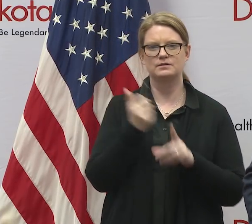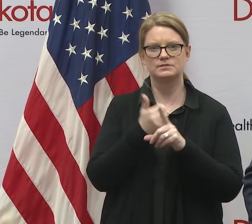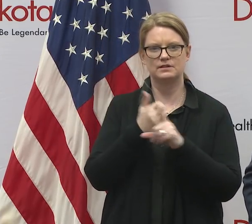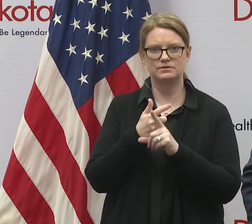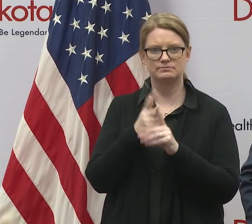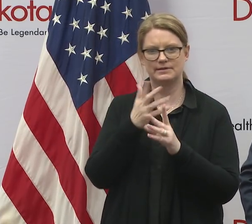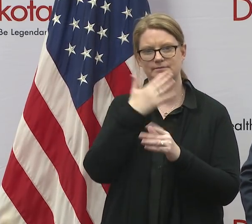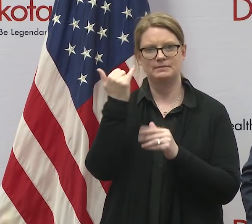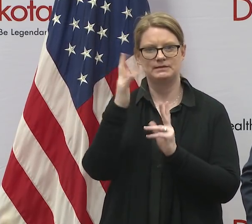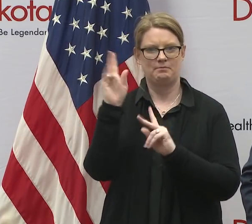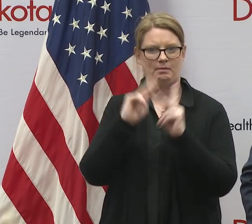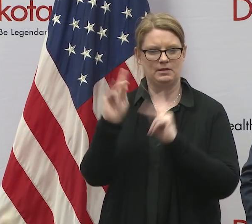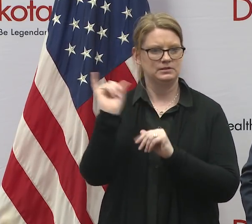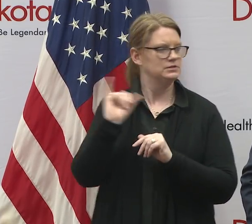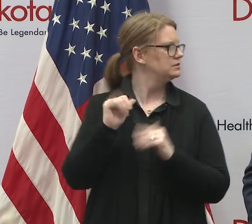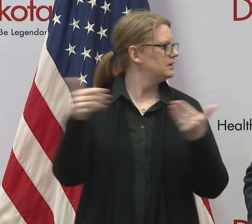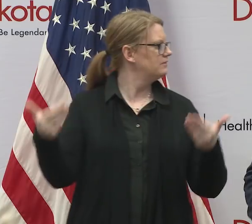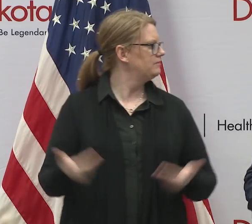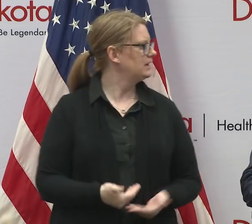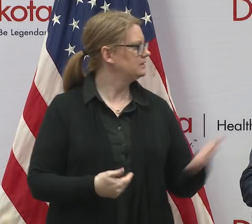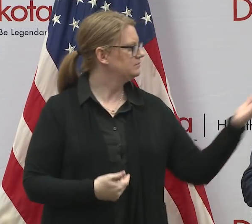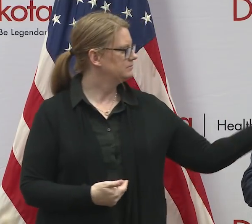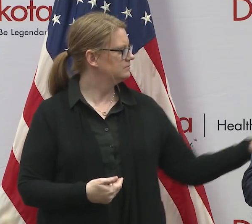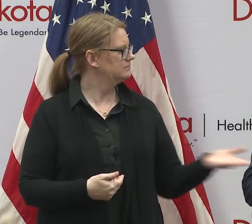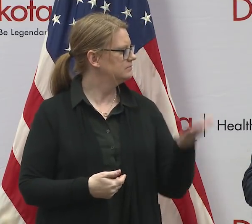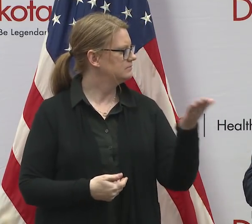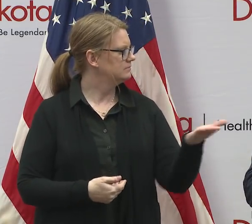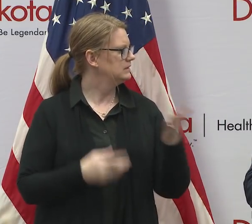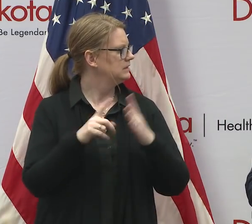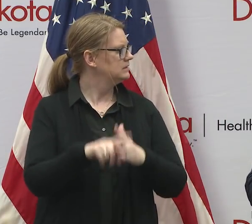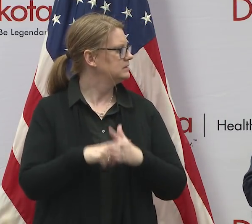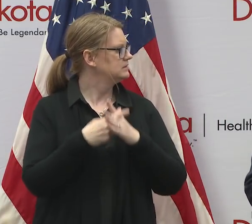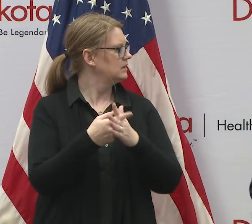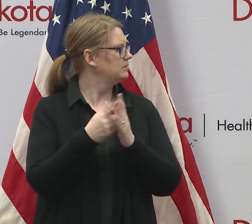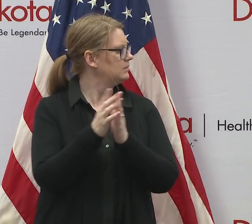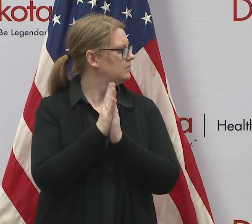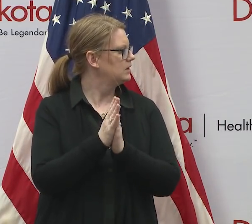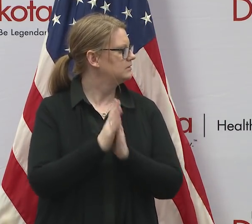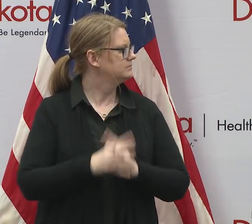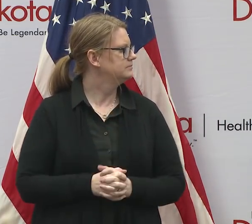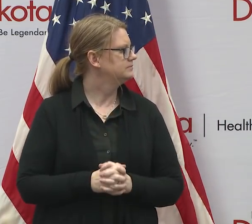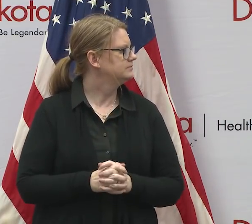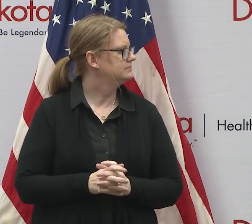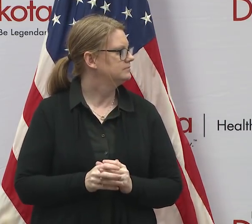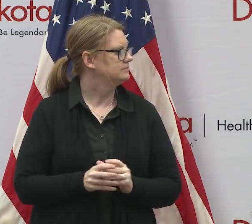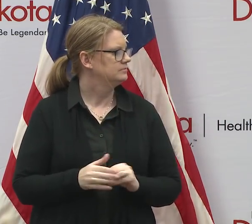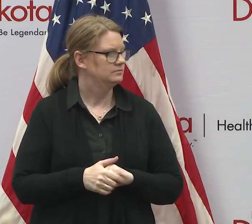that service, and so we'd like to invite him here to open with a prayer. Thank you.